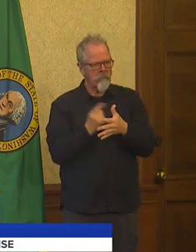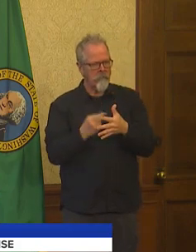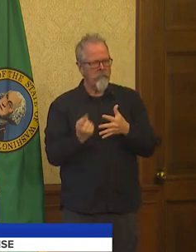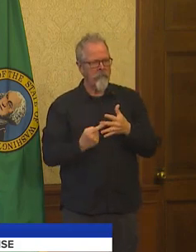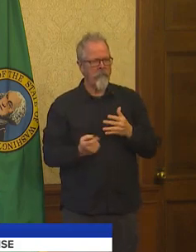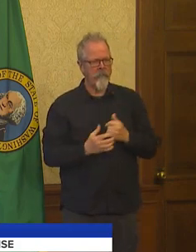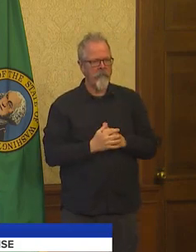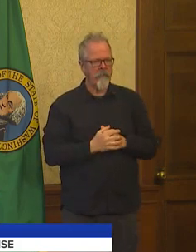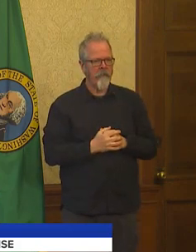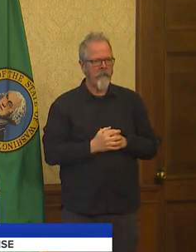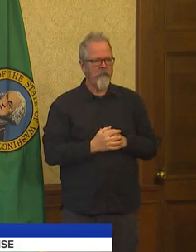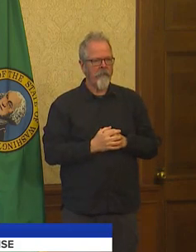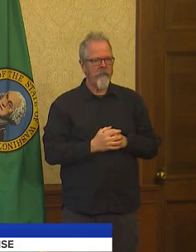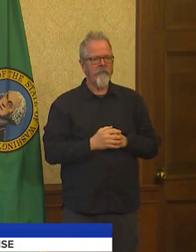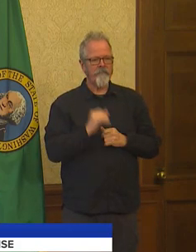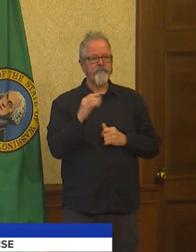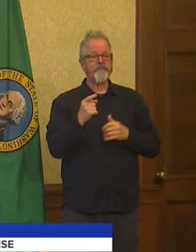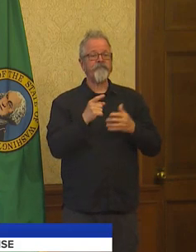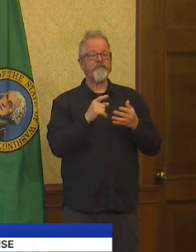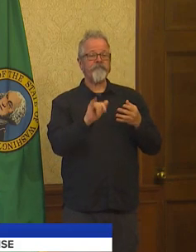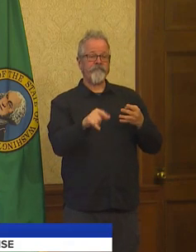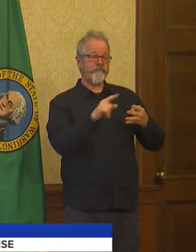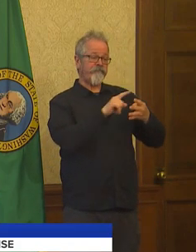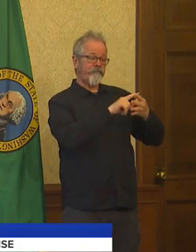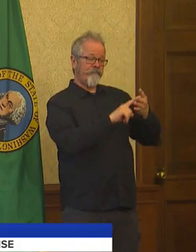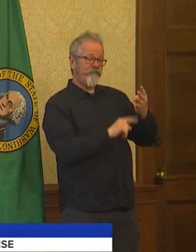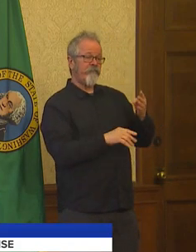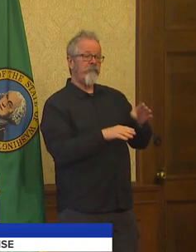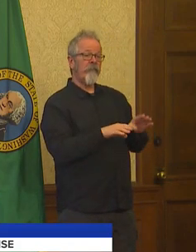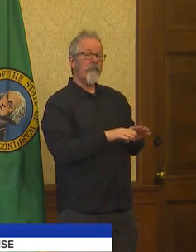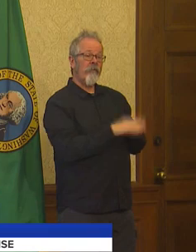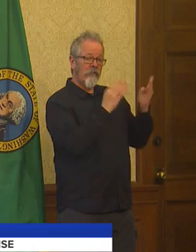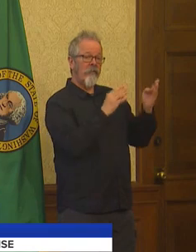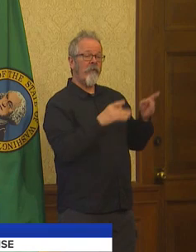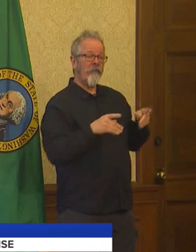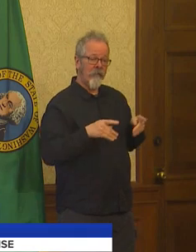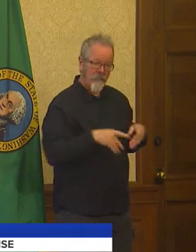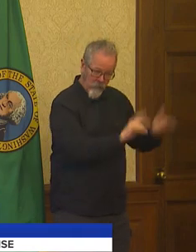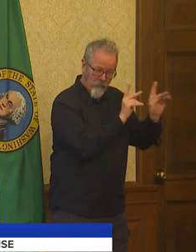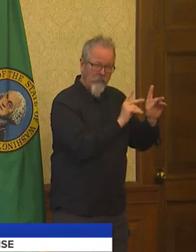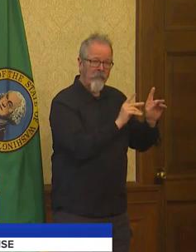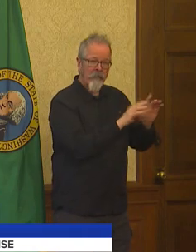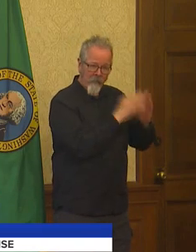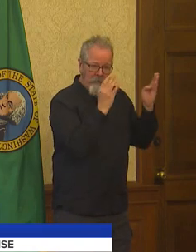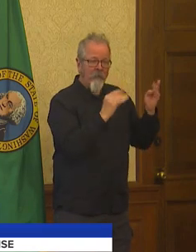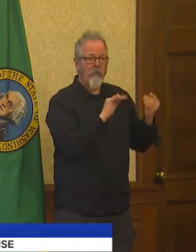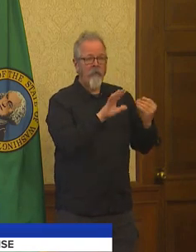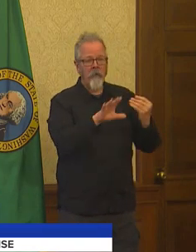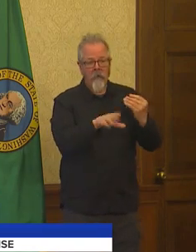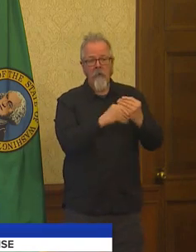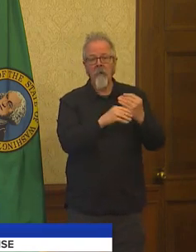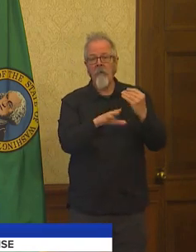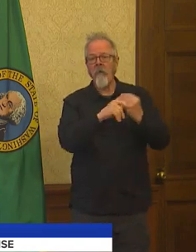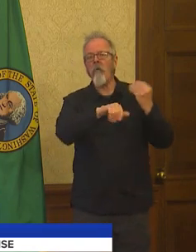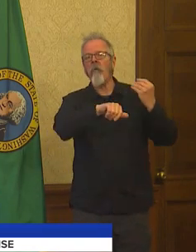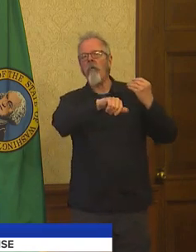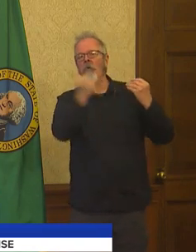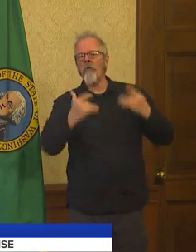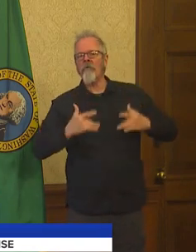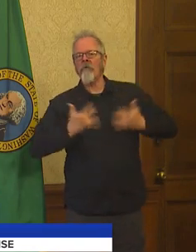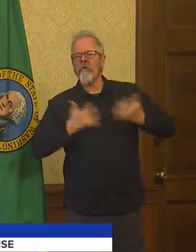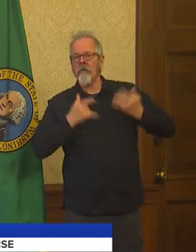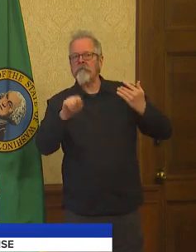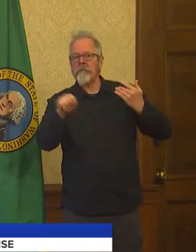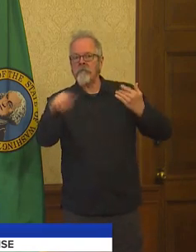on the data and our compliance rates. But I do think it's important to say this. This is not a return to normal